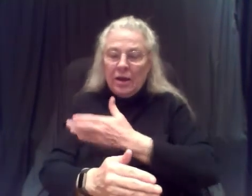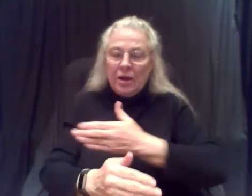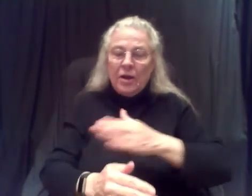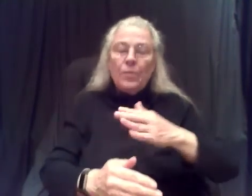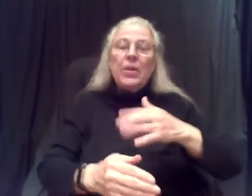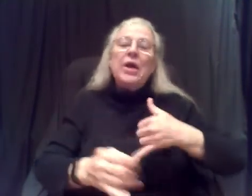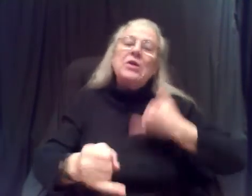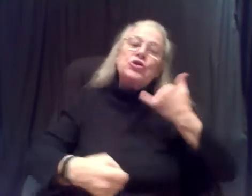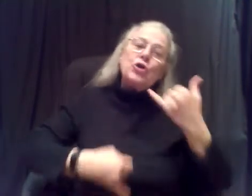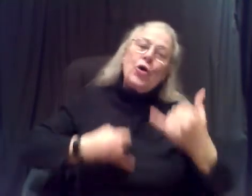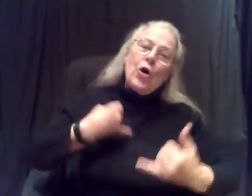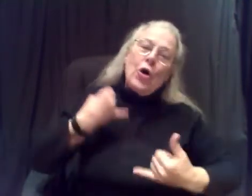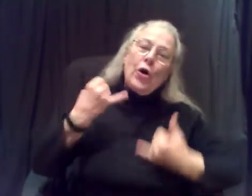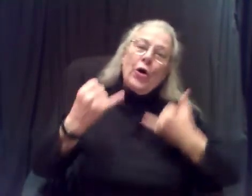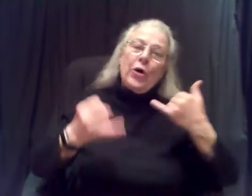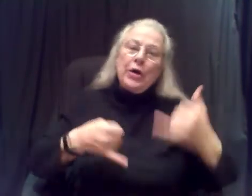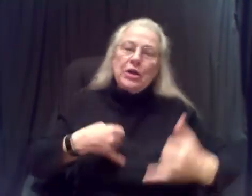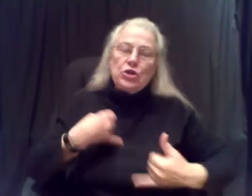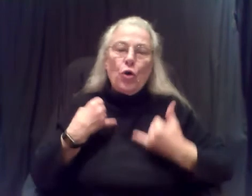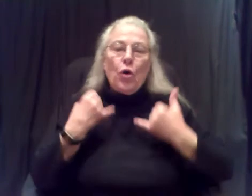sing. Joy, joy,